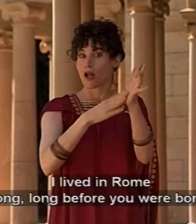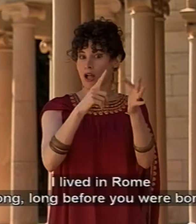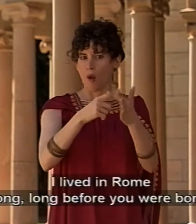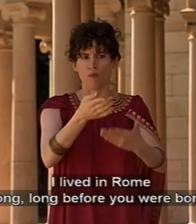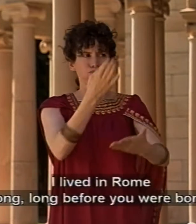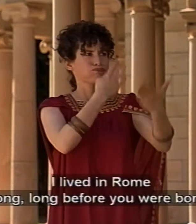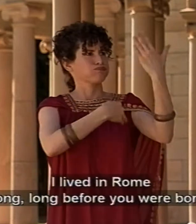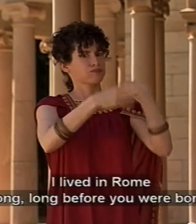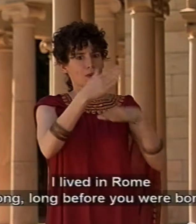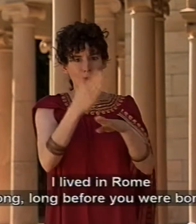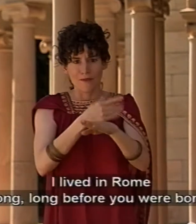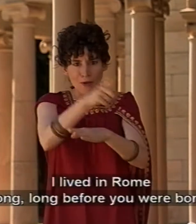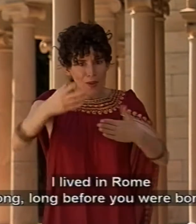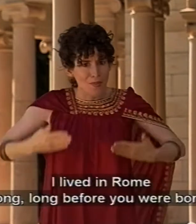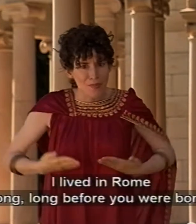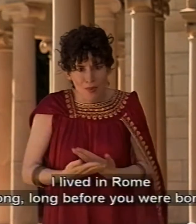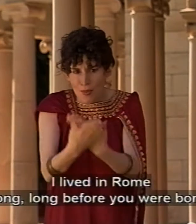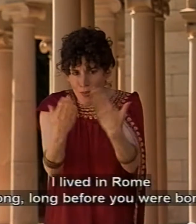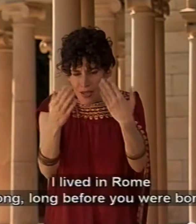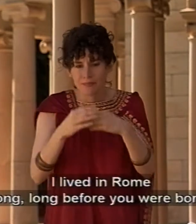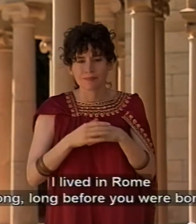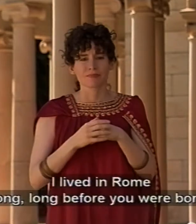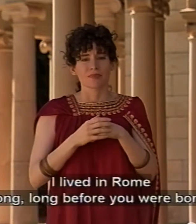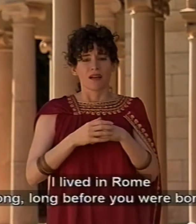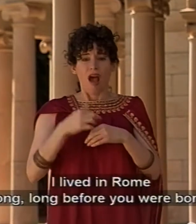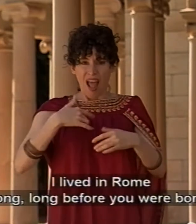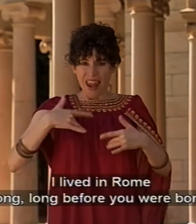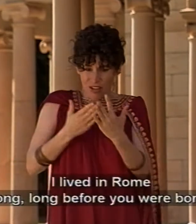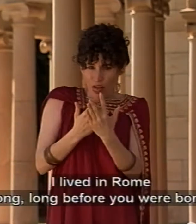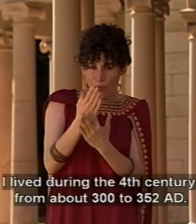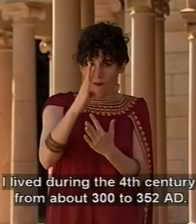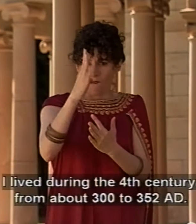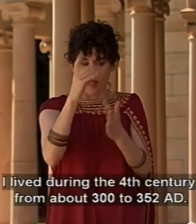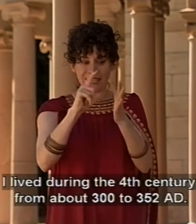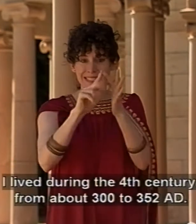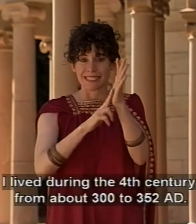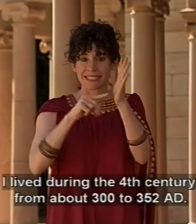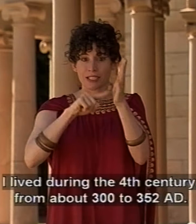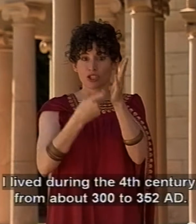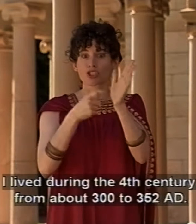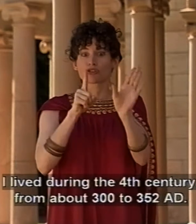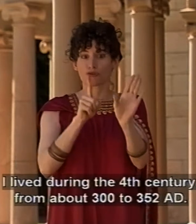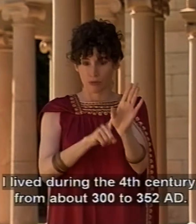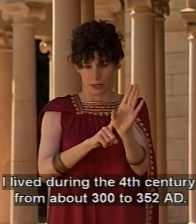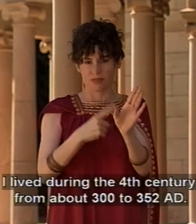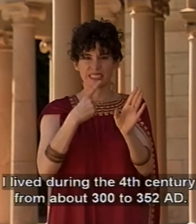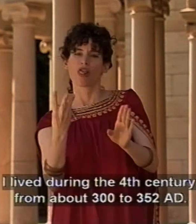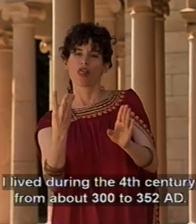I lived in Rome, long, long before you were born. I lived during the 4th century,